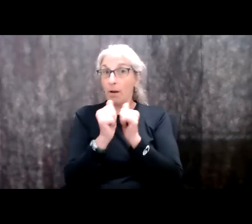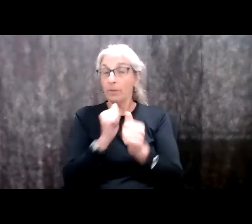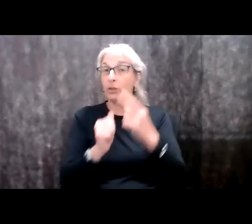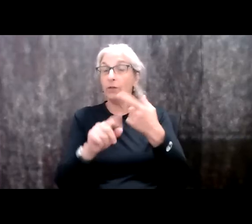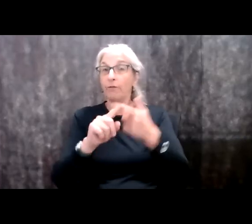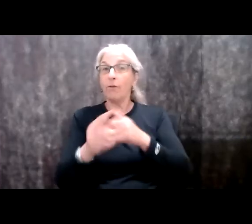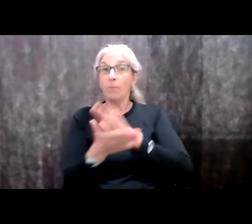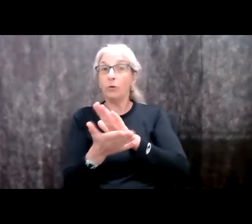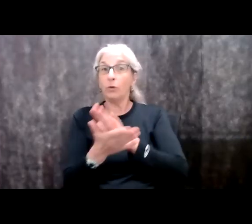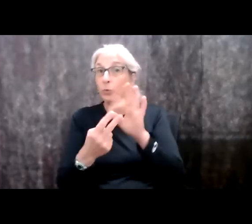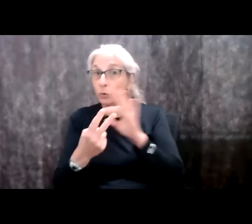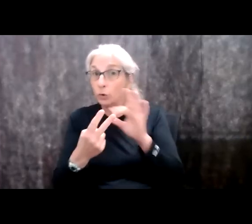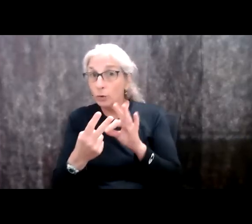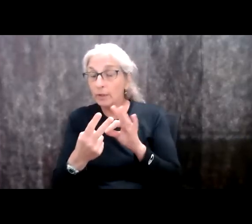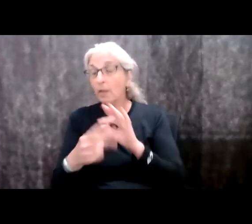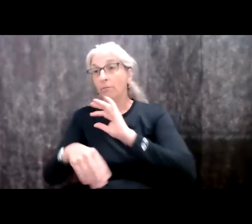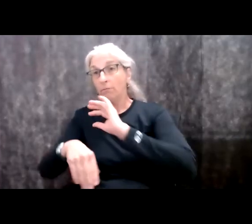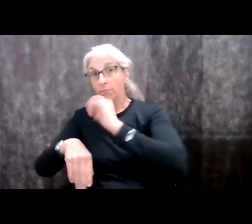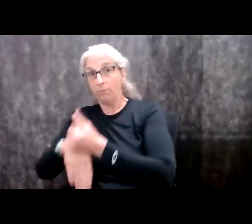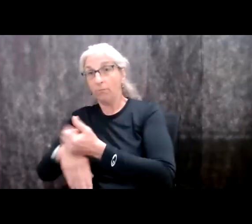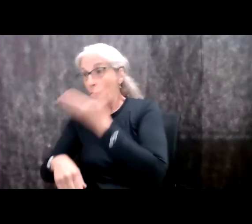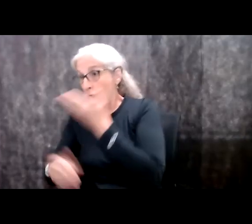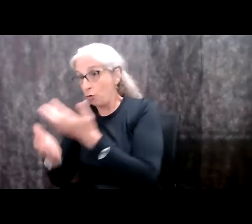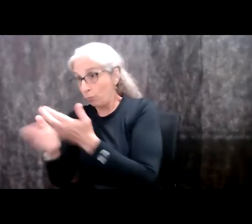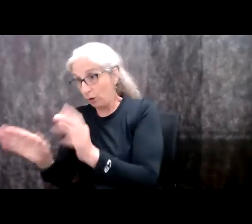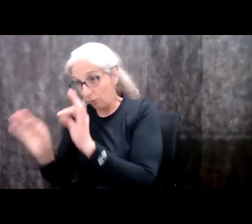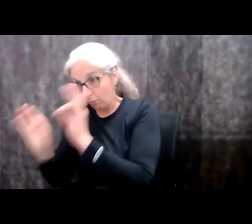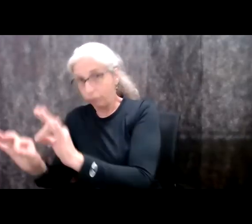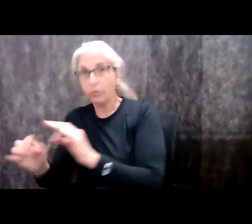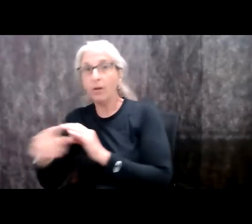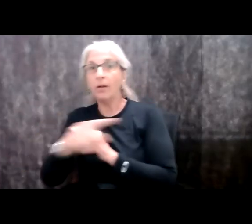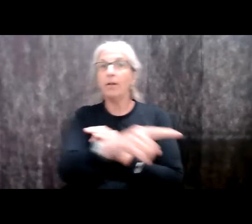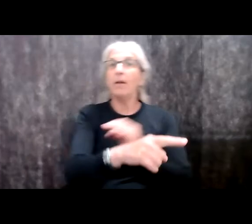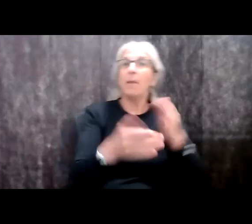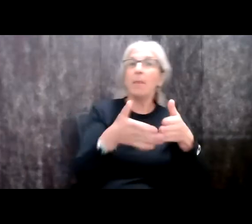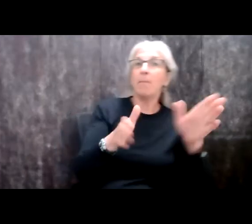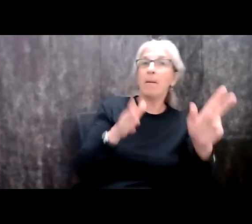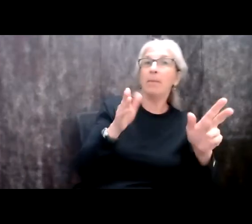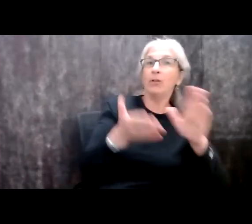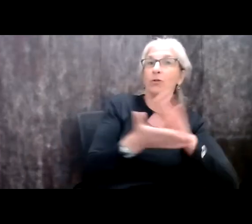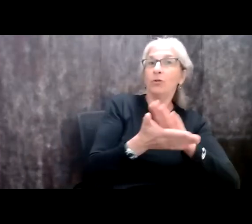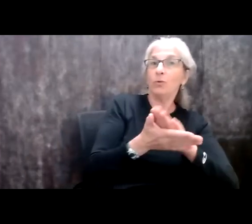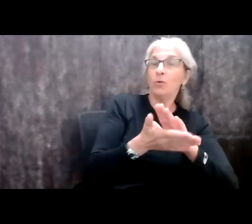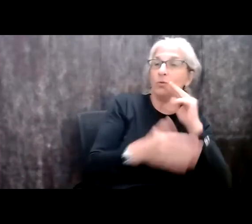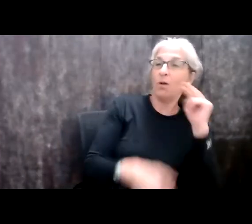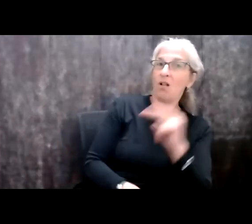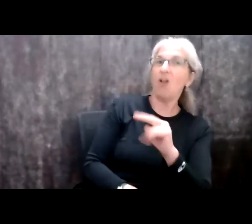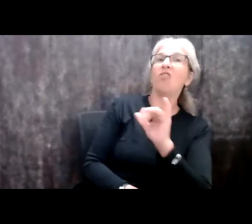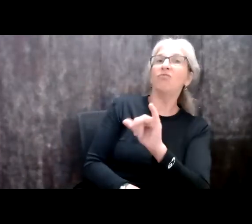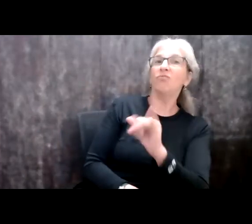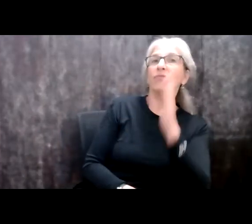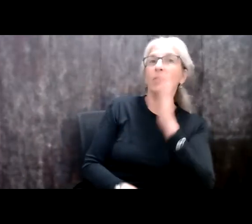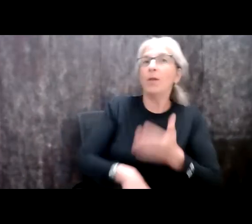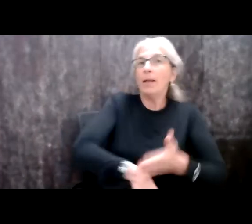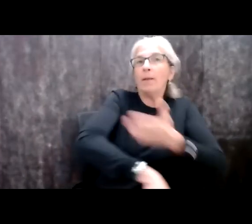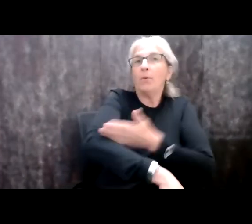and have these entities come in that provide those additional resources would also cause our public schools to elevate that bar as